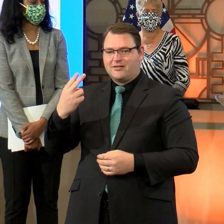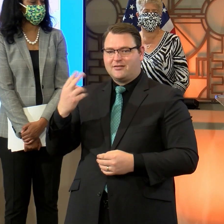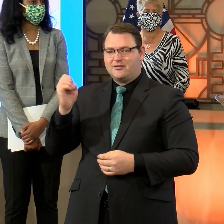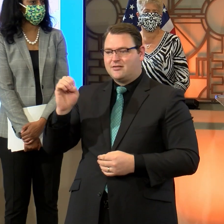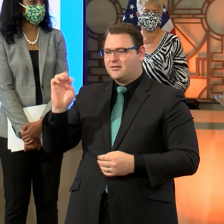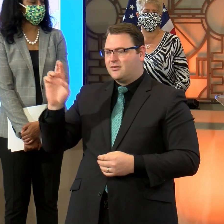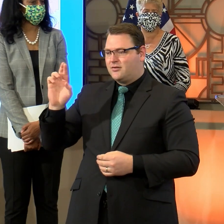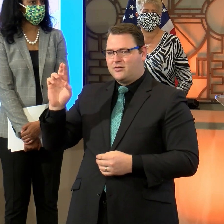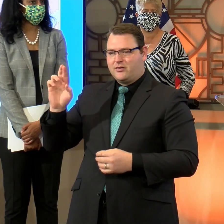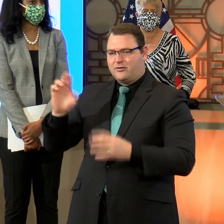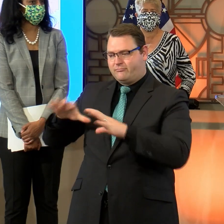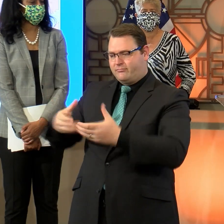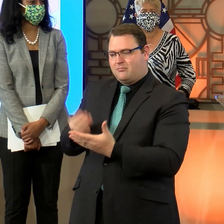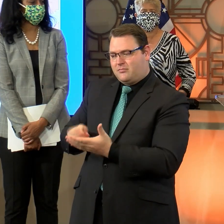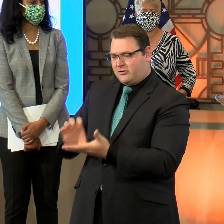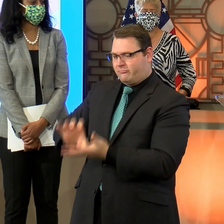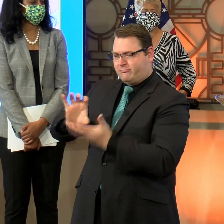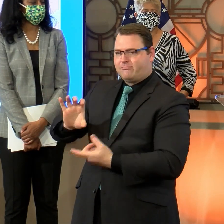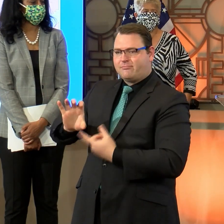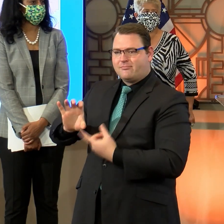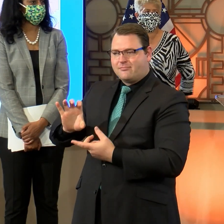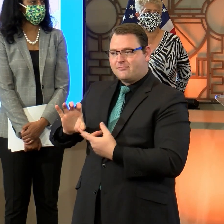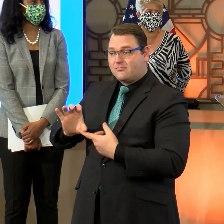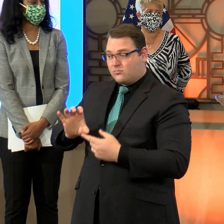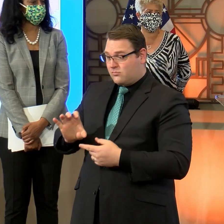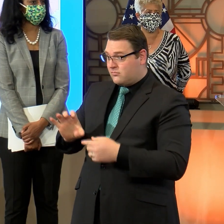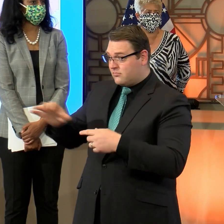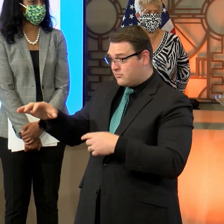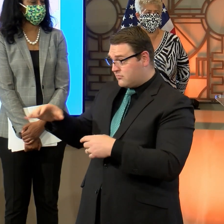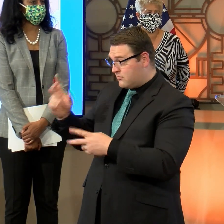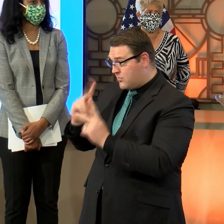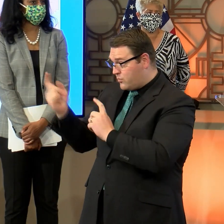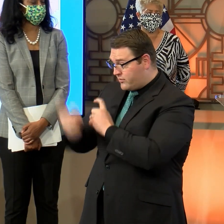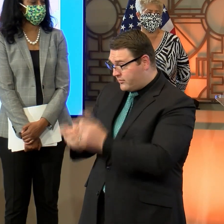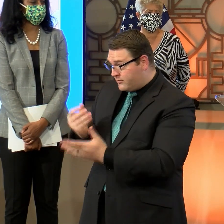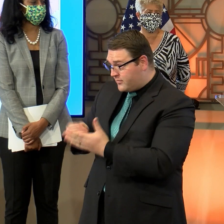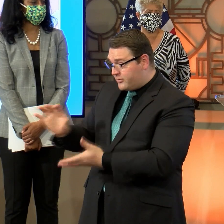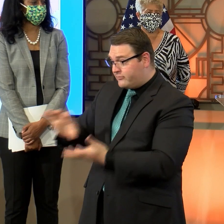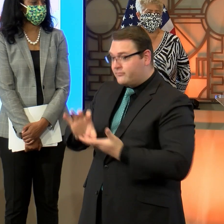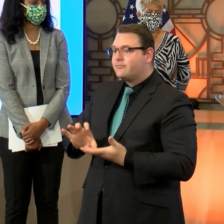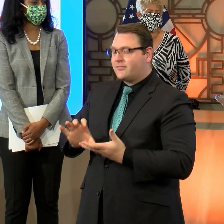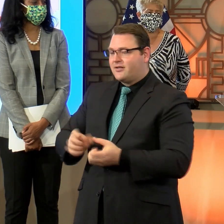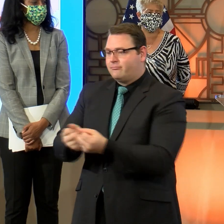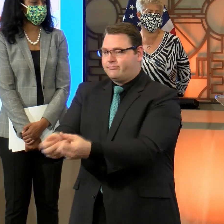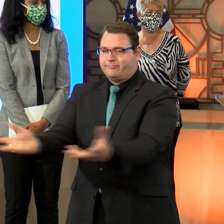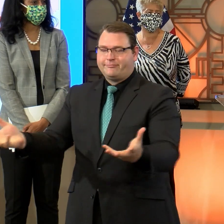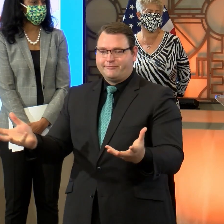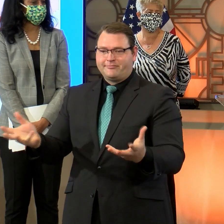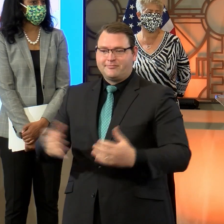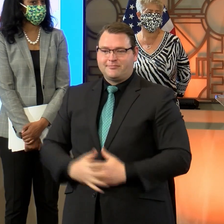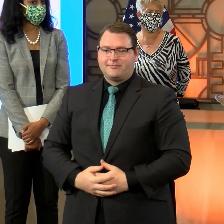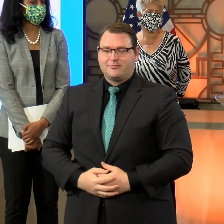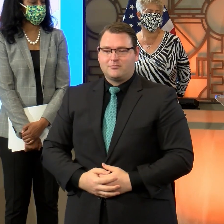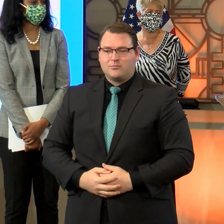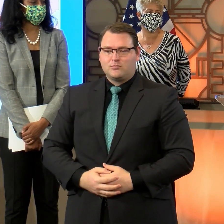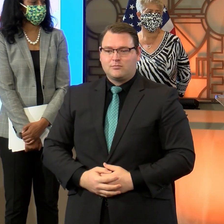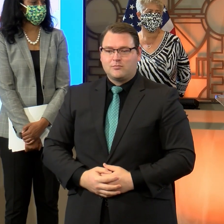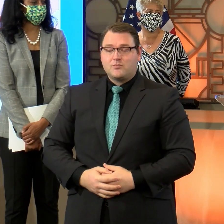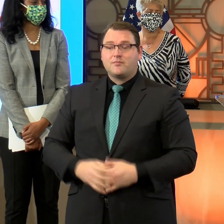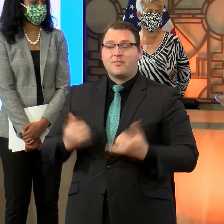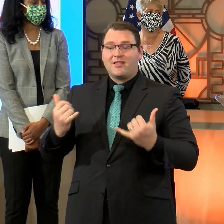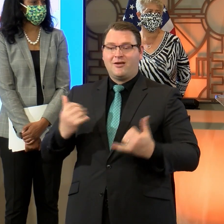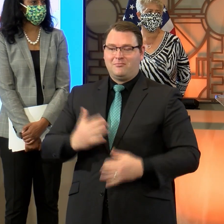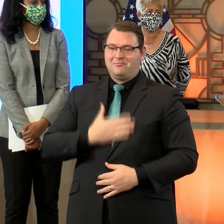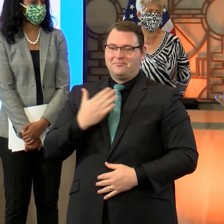to accept donations to get these resources to Houstonians in these neighborhoods. It is now my pleasure